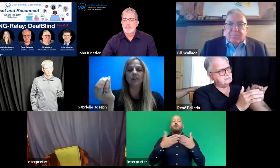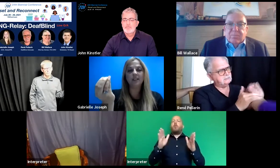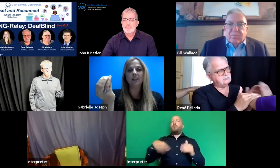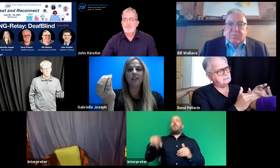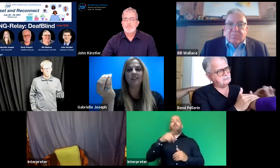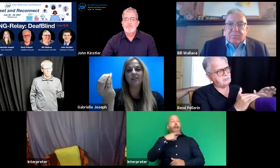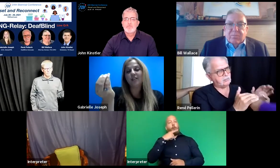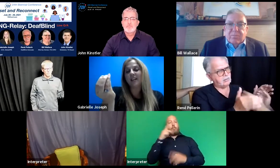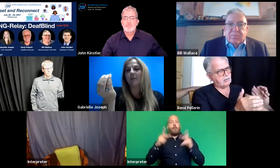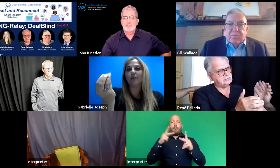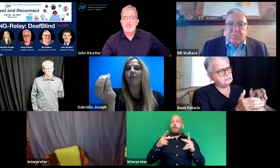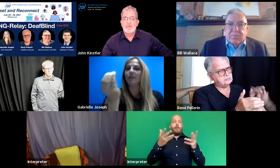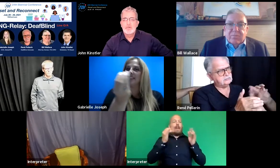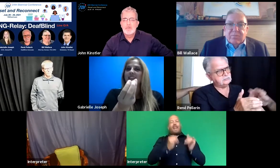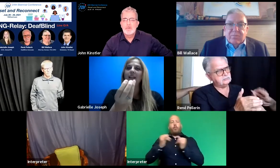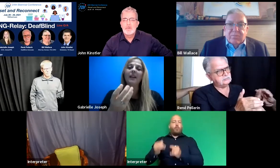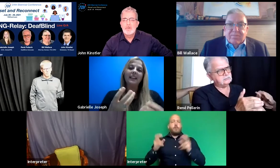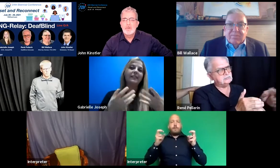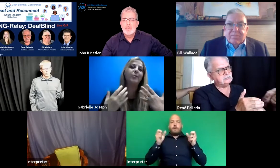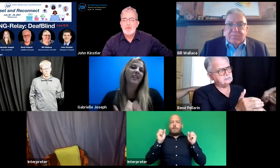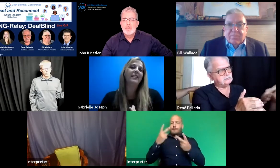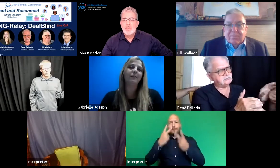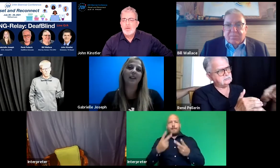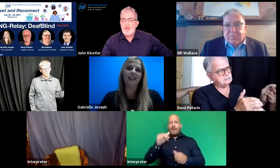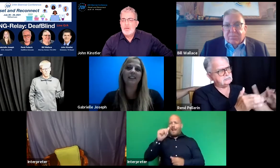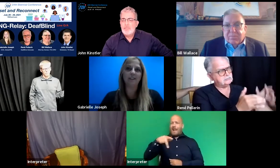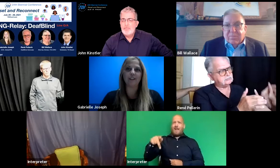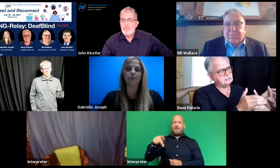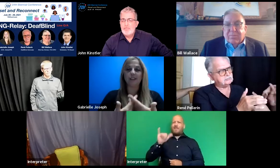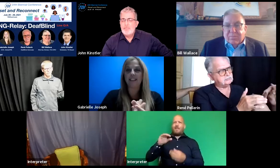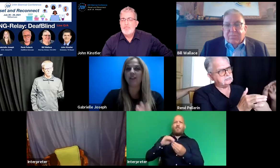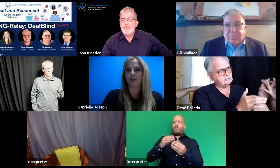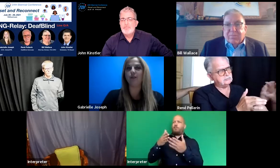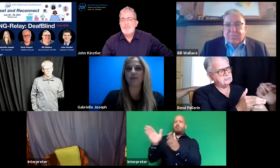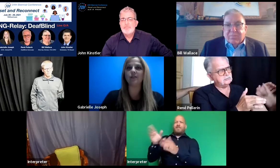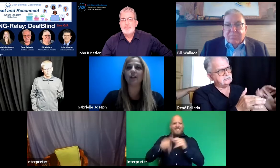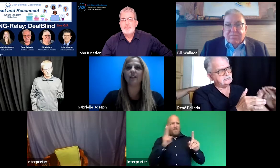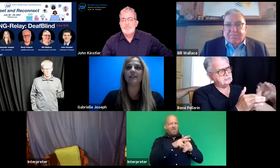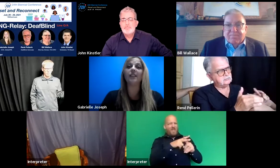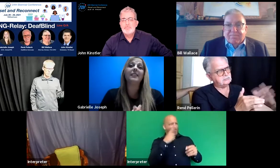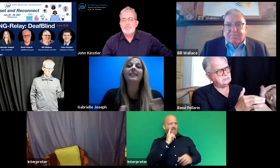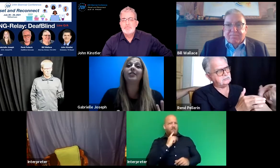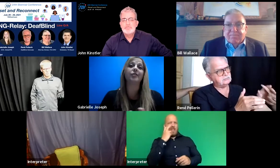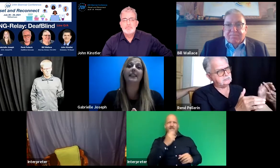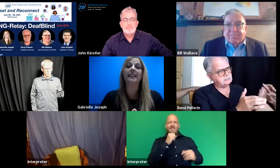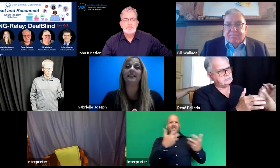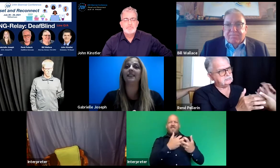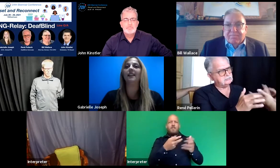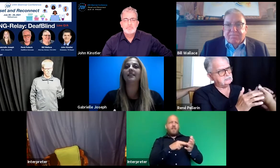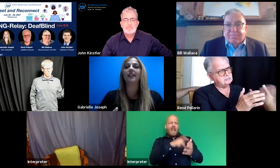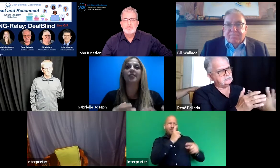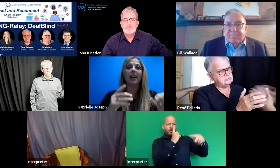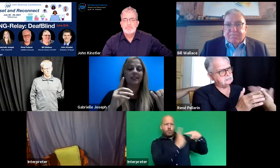app should not perform the same as if you are a deafblind individual needing to use the service. There's additional